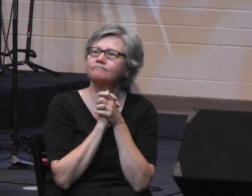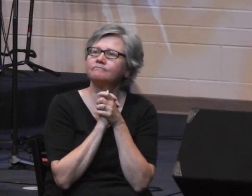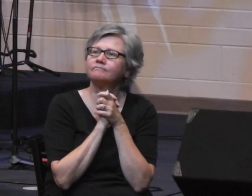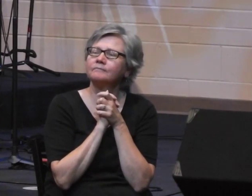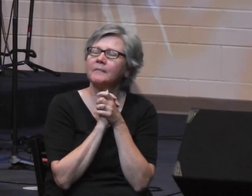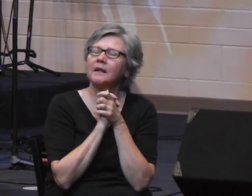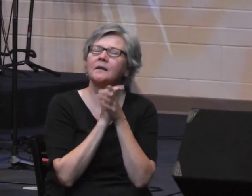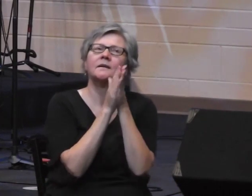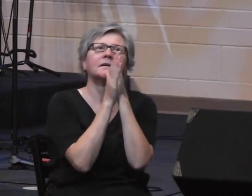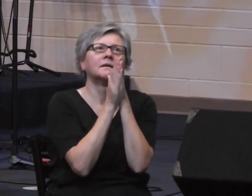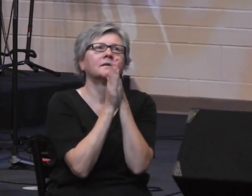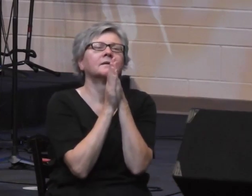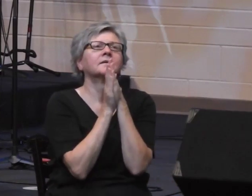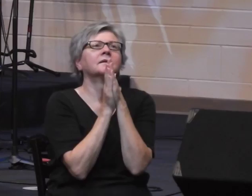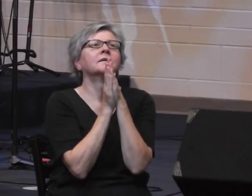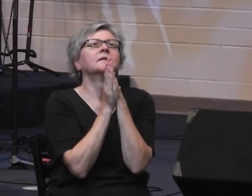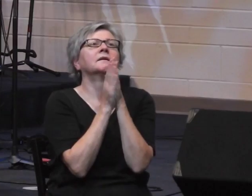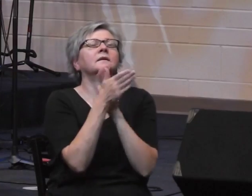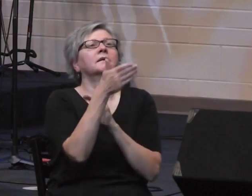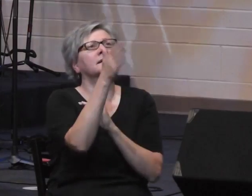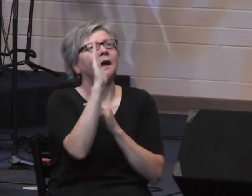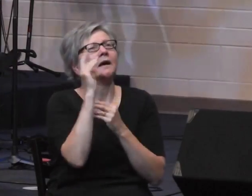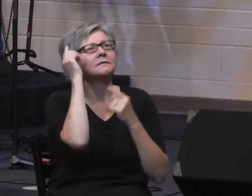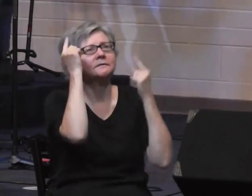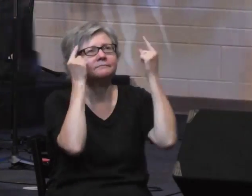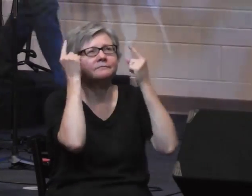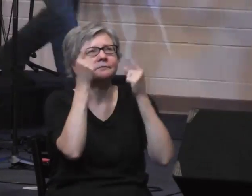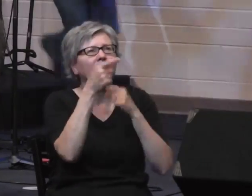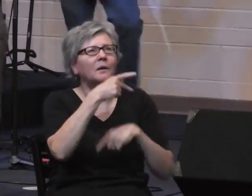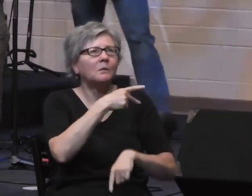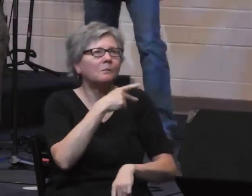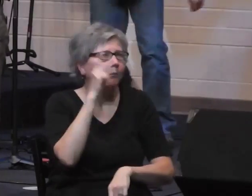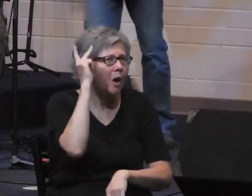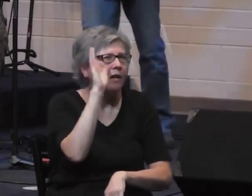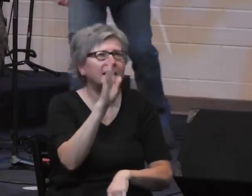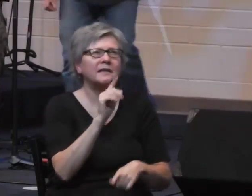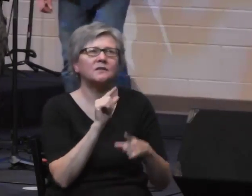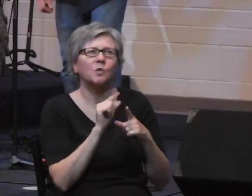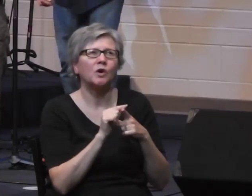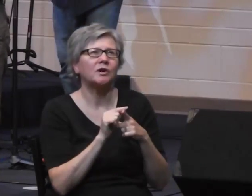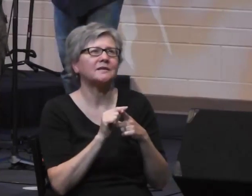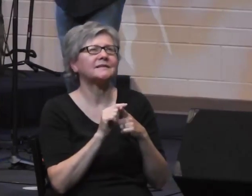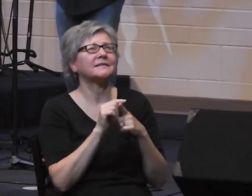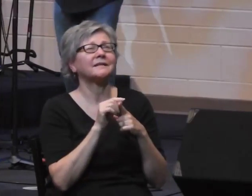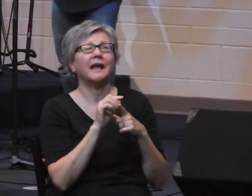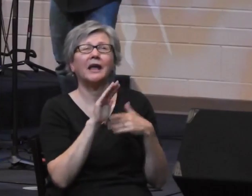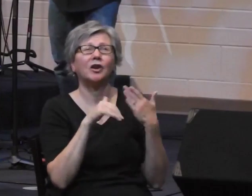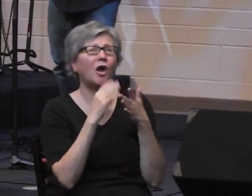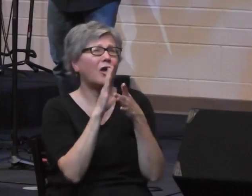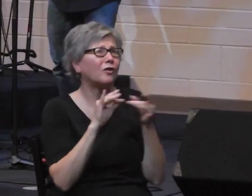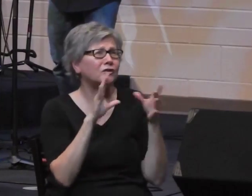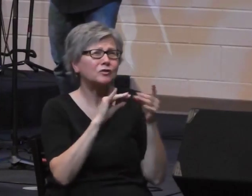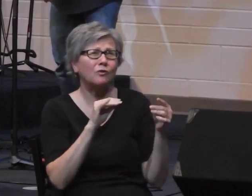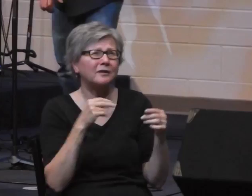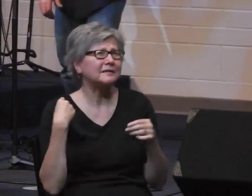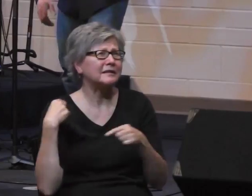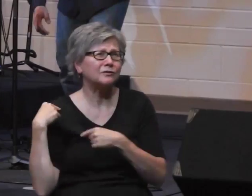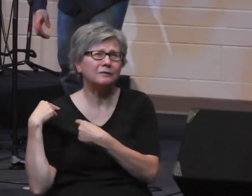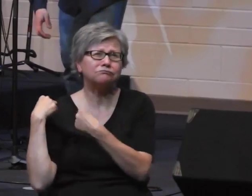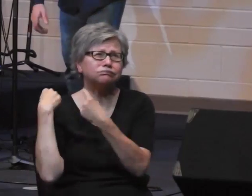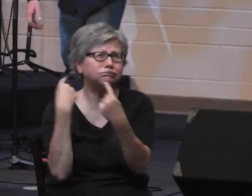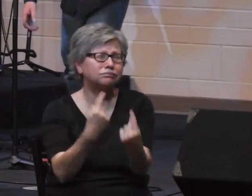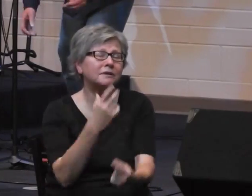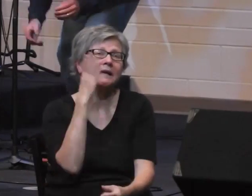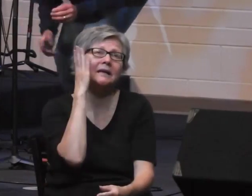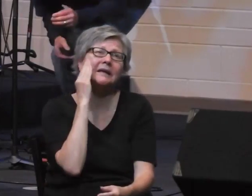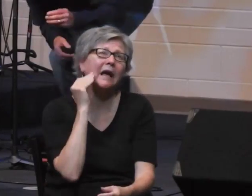considering Paul's words and considering the story after story after story of people throughout the ages who